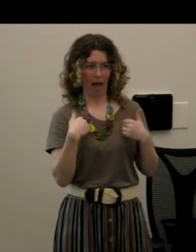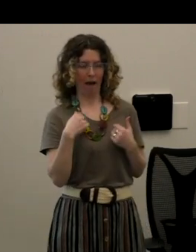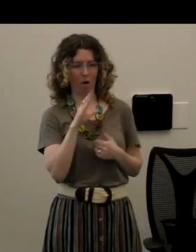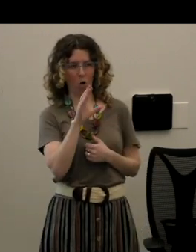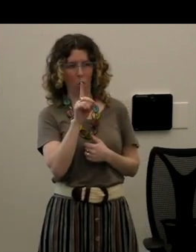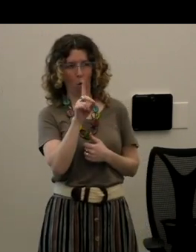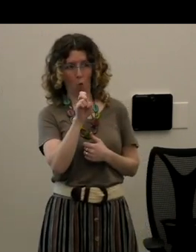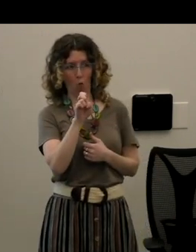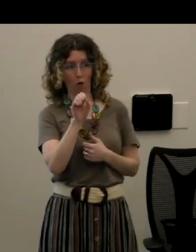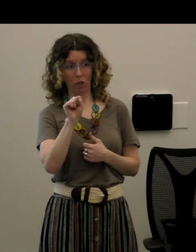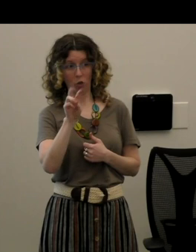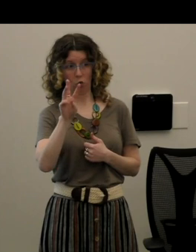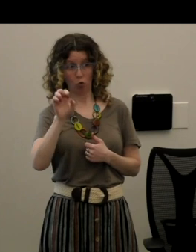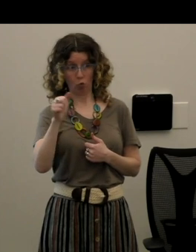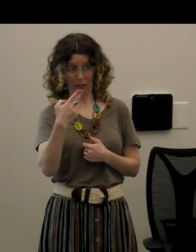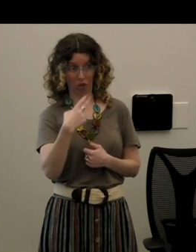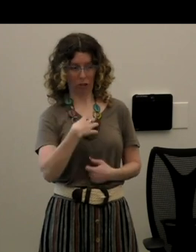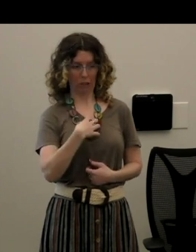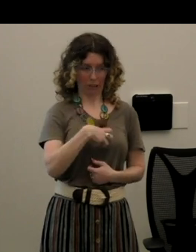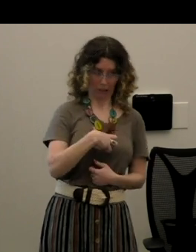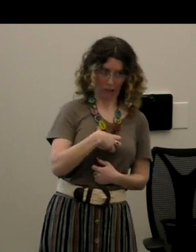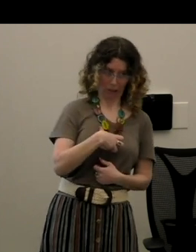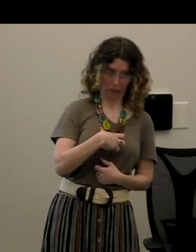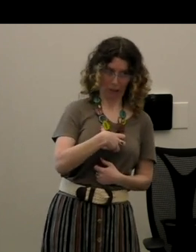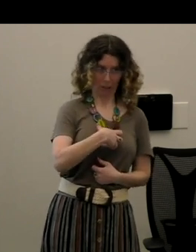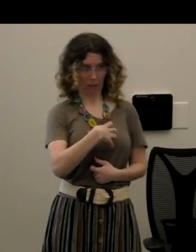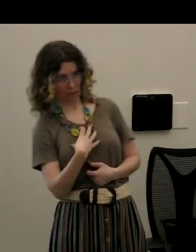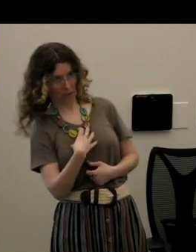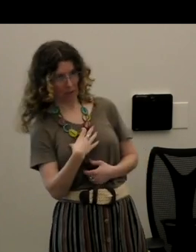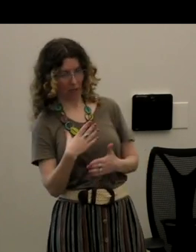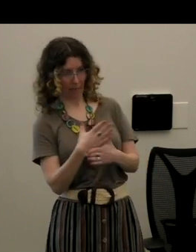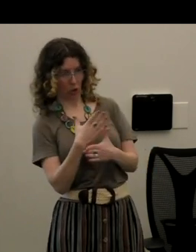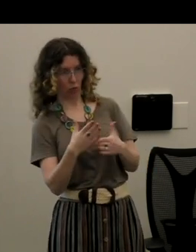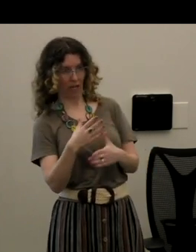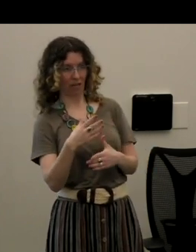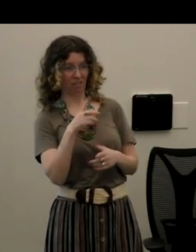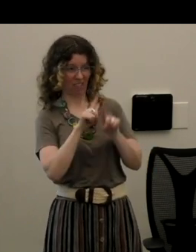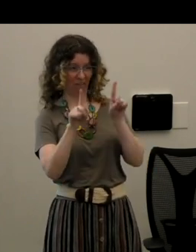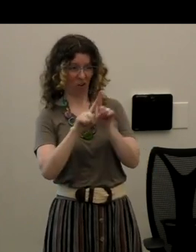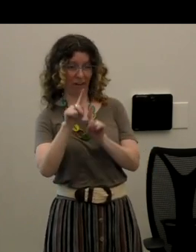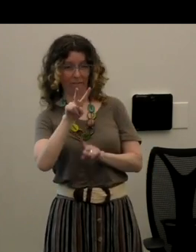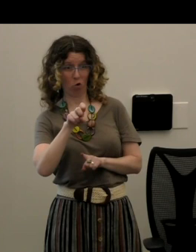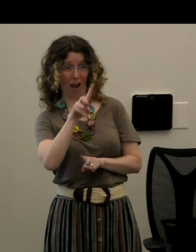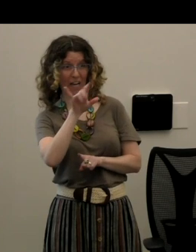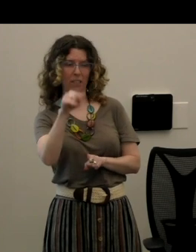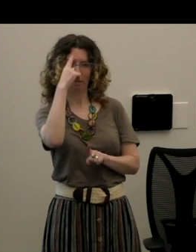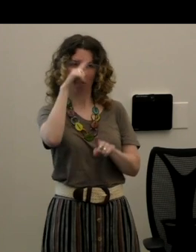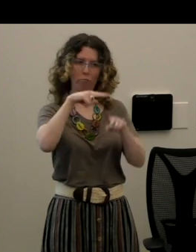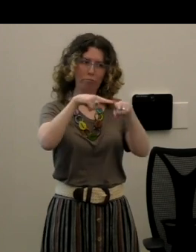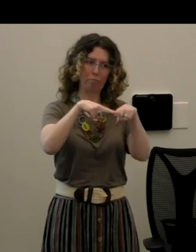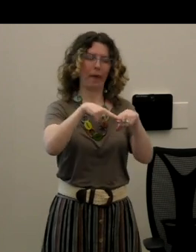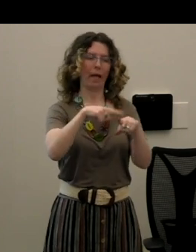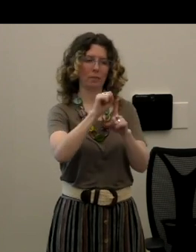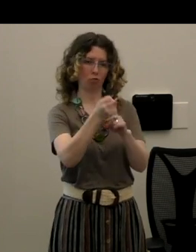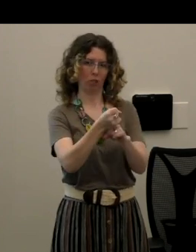deaf that have code switching. They'll do code switching where they kind of have to adjust to the Black